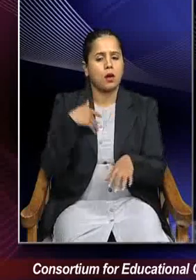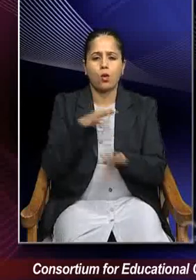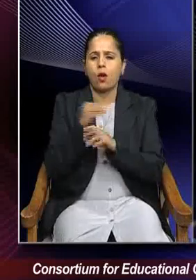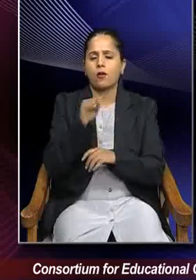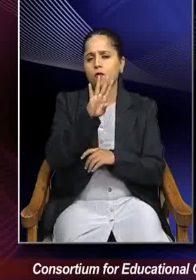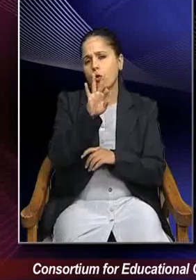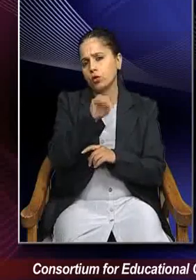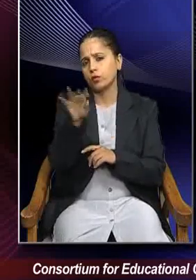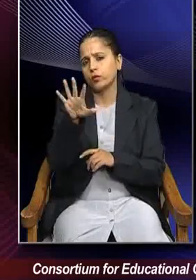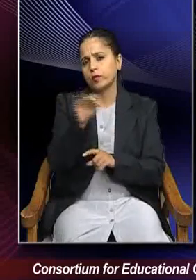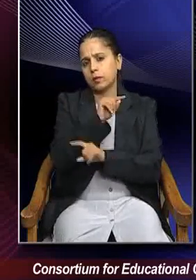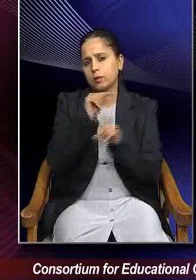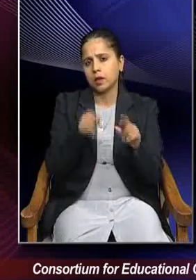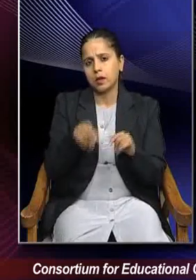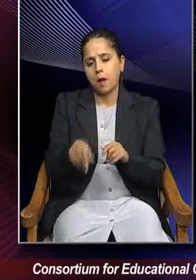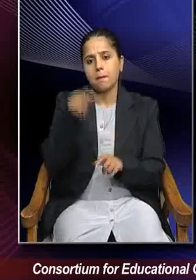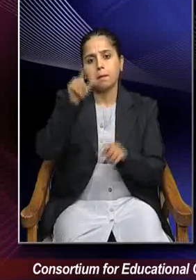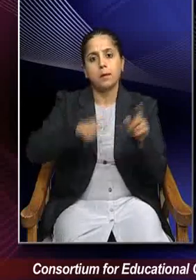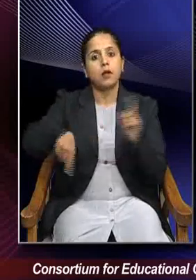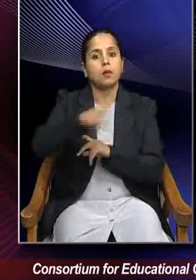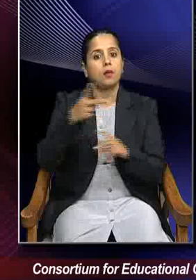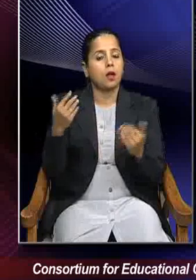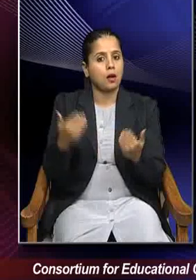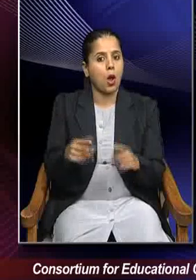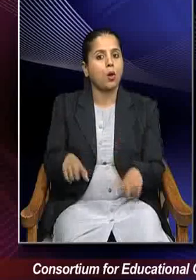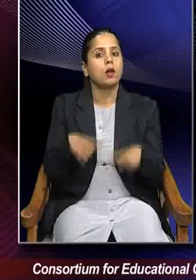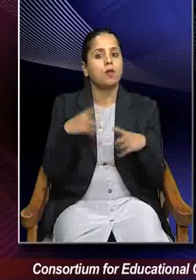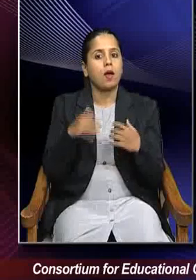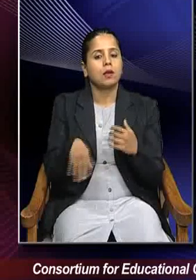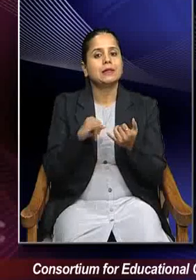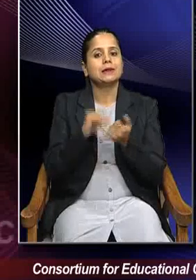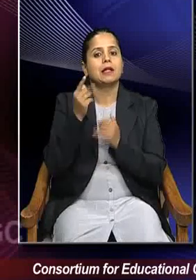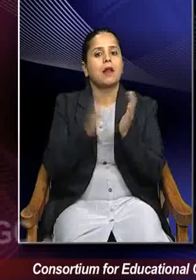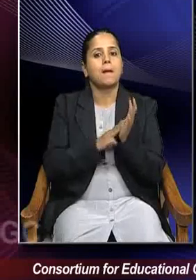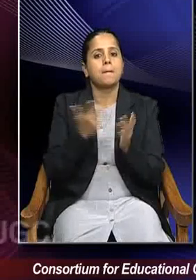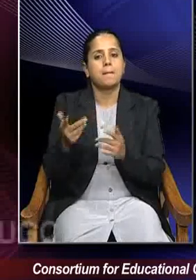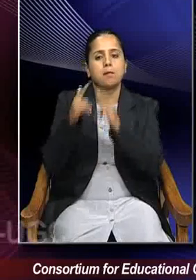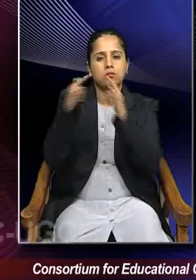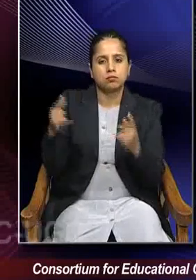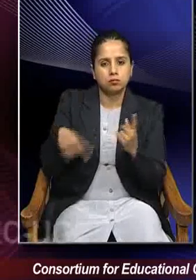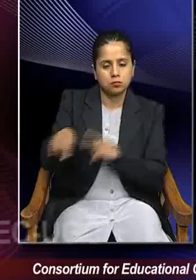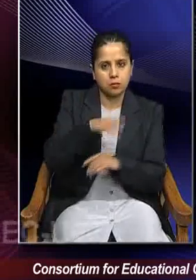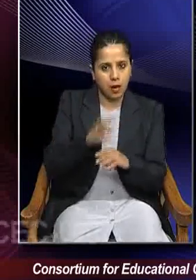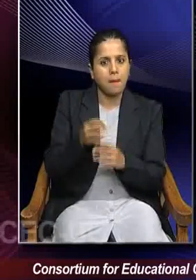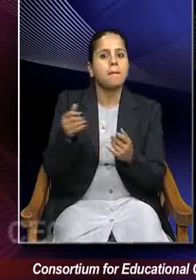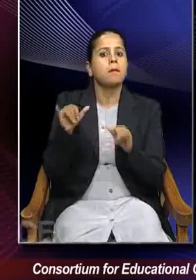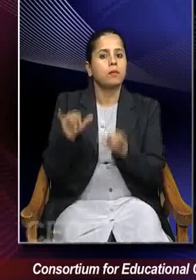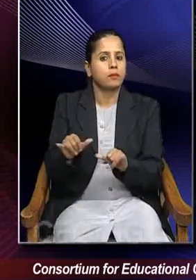to 50% of this population is living in slums or squatters,